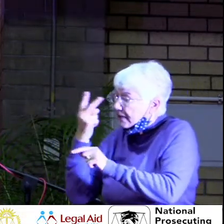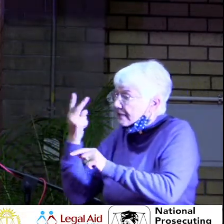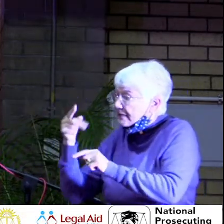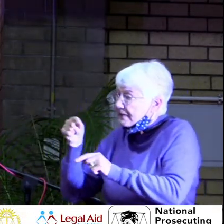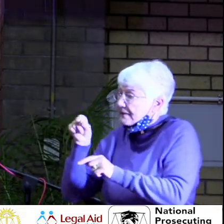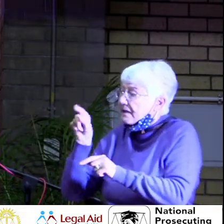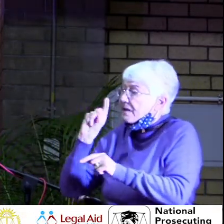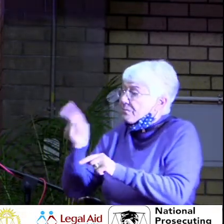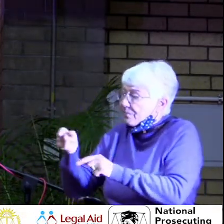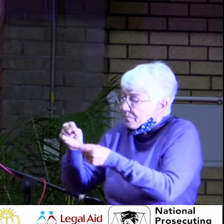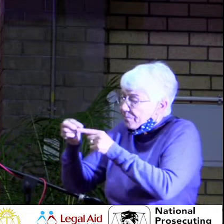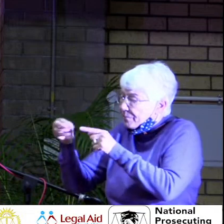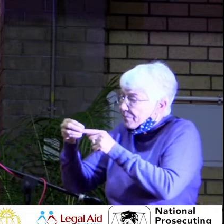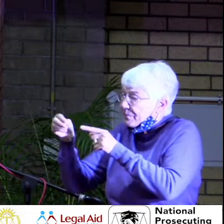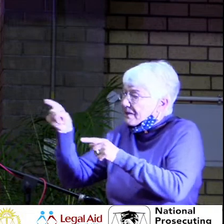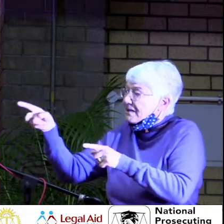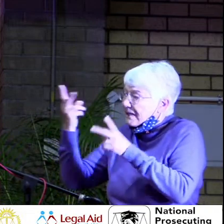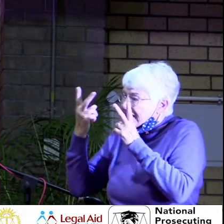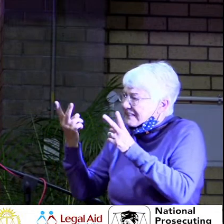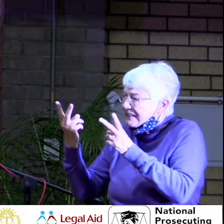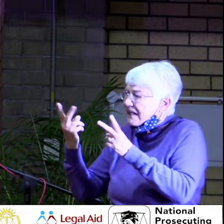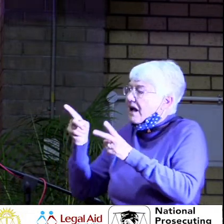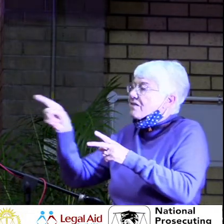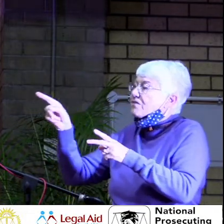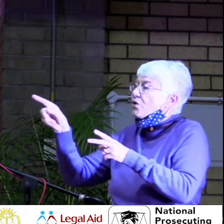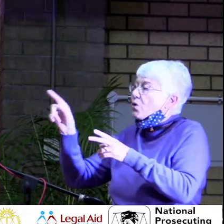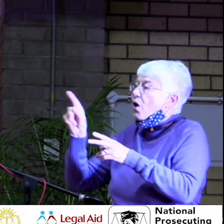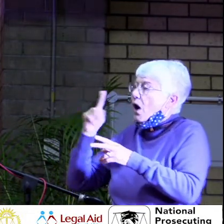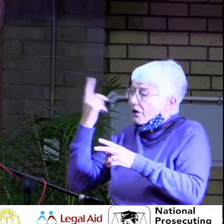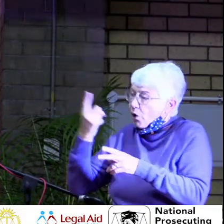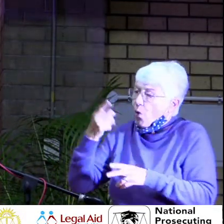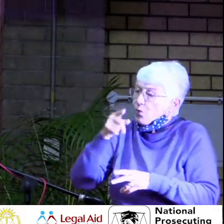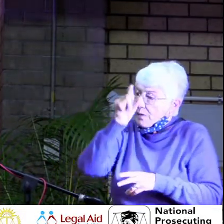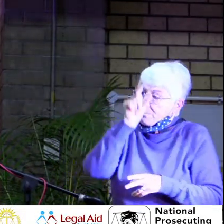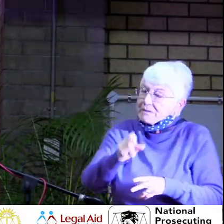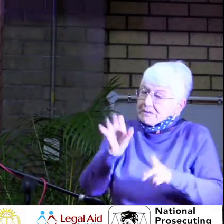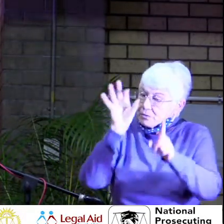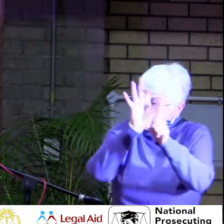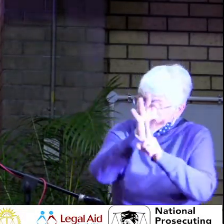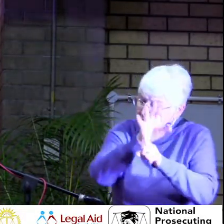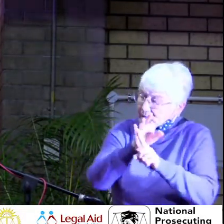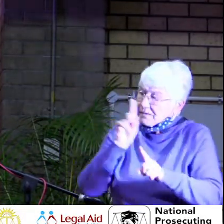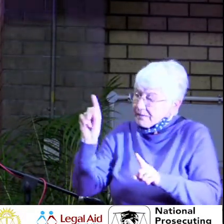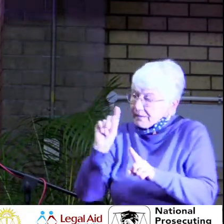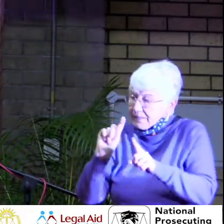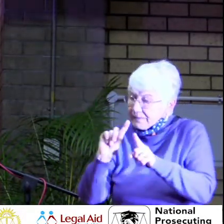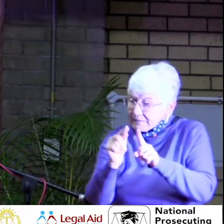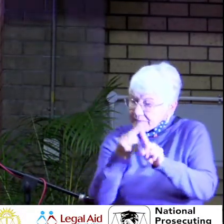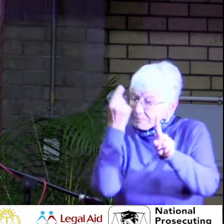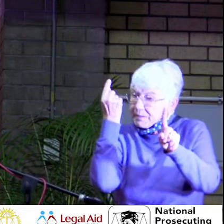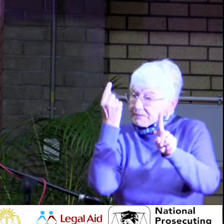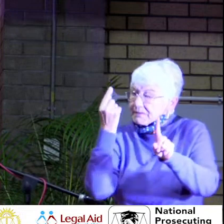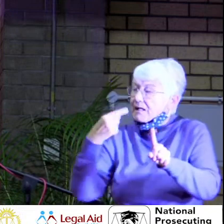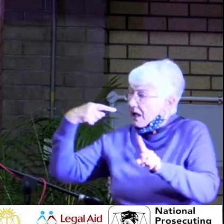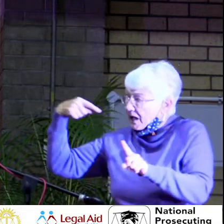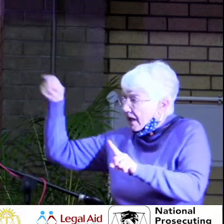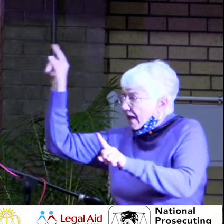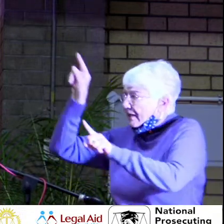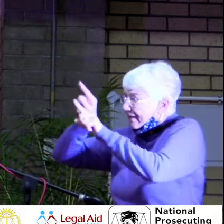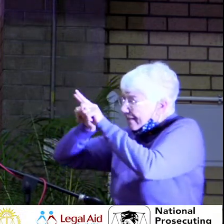You need to look at sexual violence also as like an emergency. We talk about